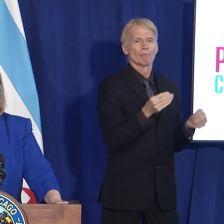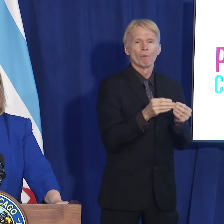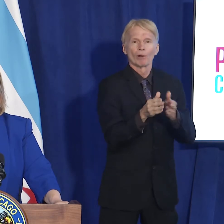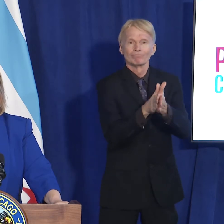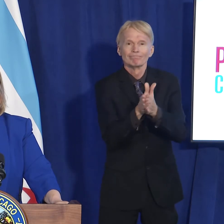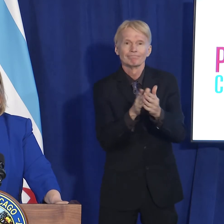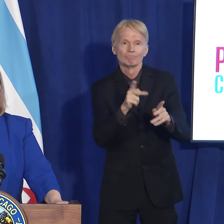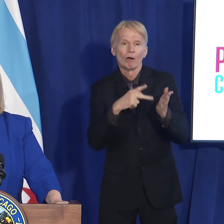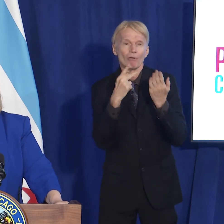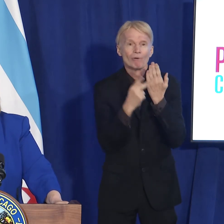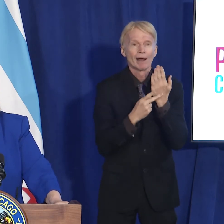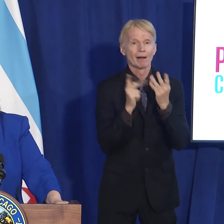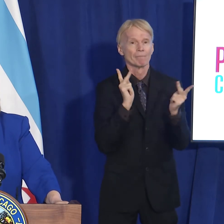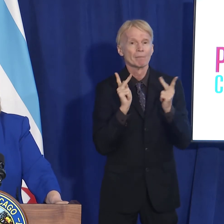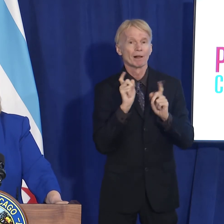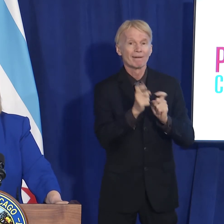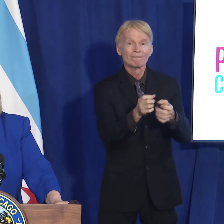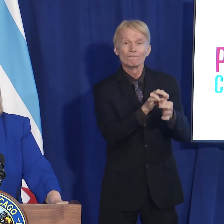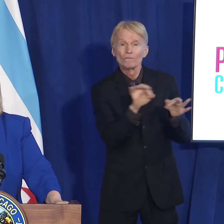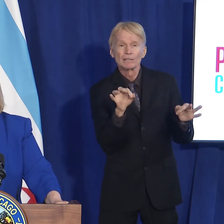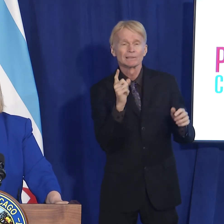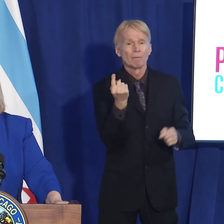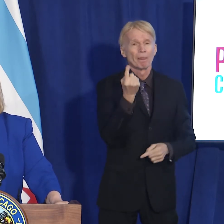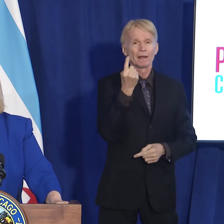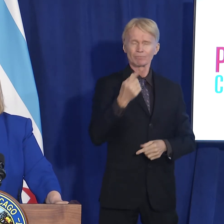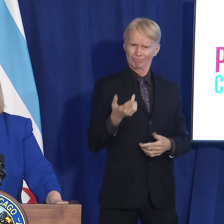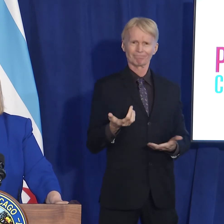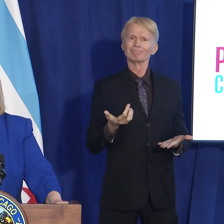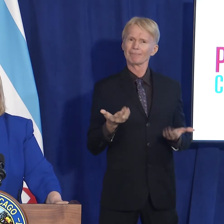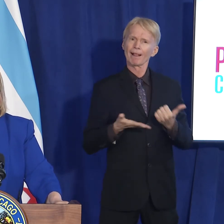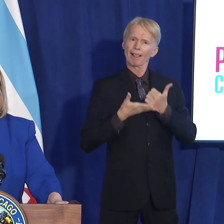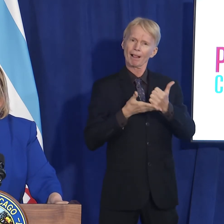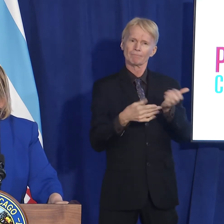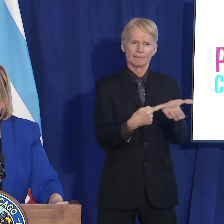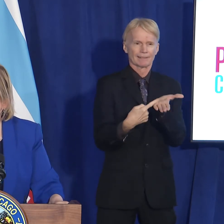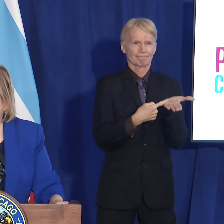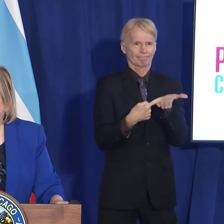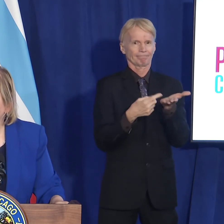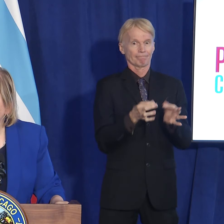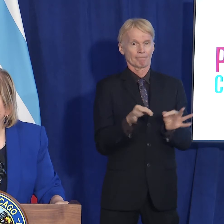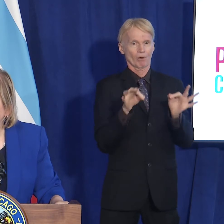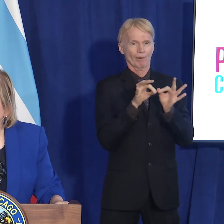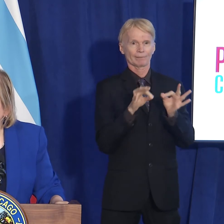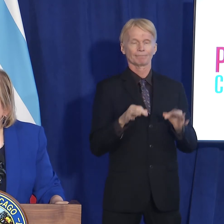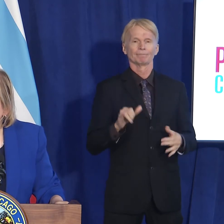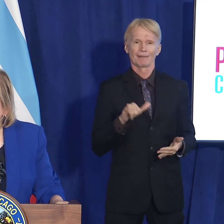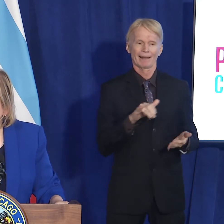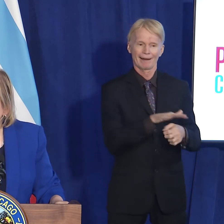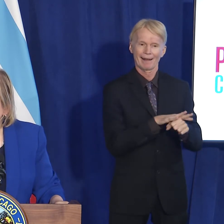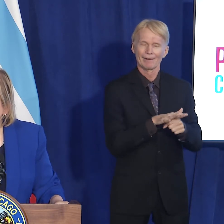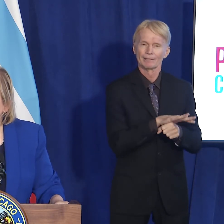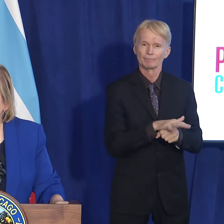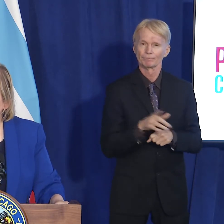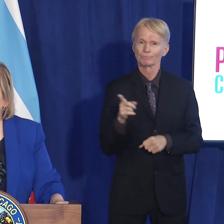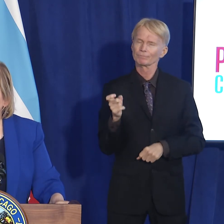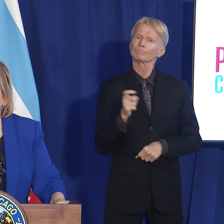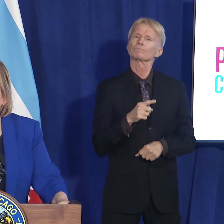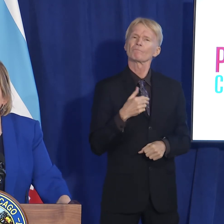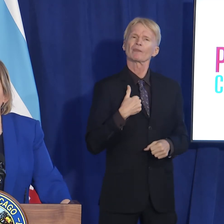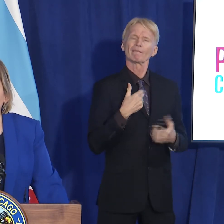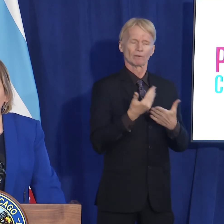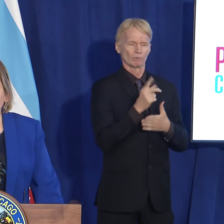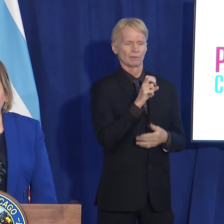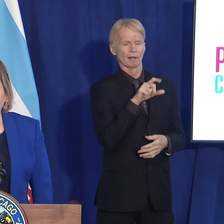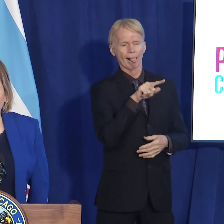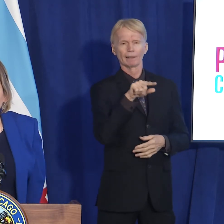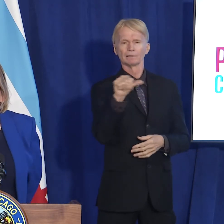more of that kind of conversation also helps to drive the conversation in those neighborhoods. Are you concerned about the Delta variant in those locations,